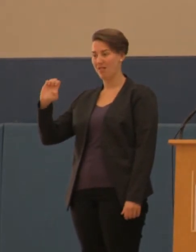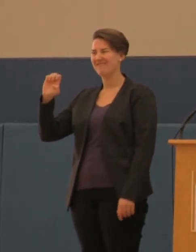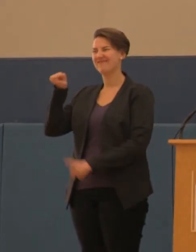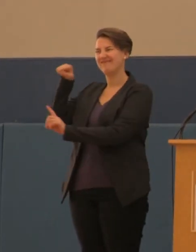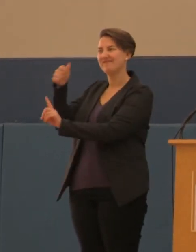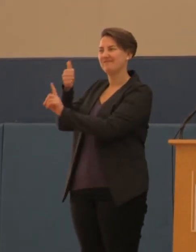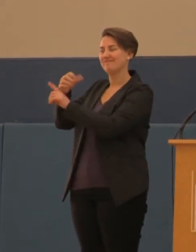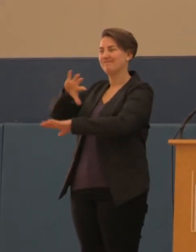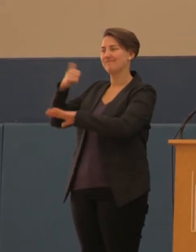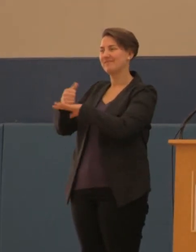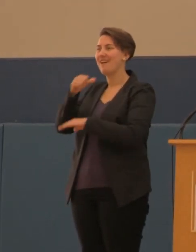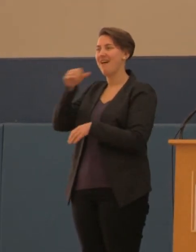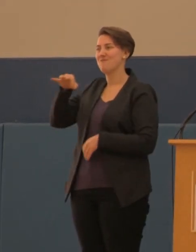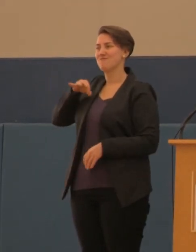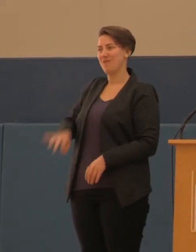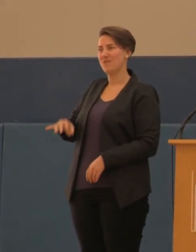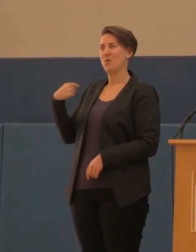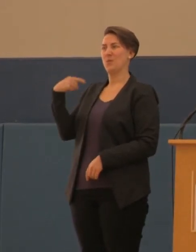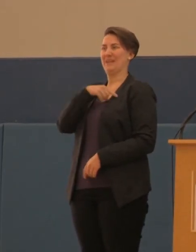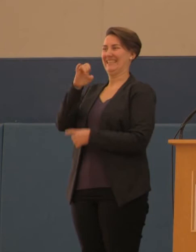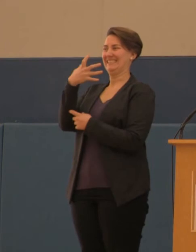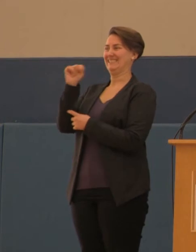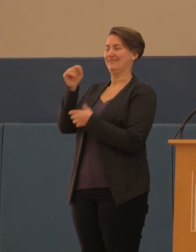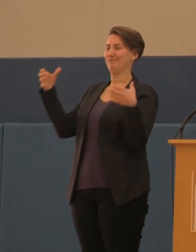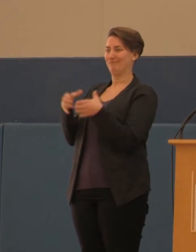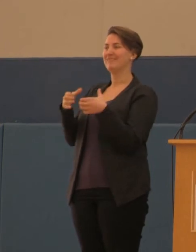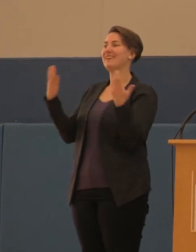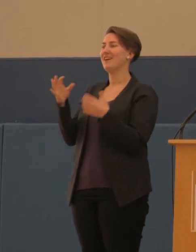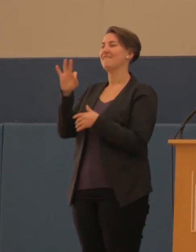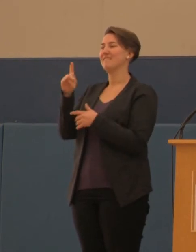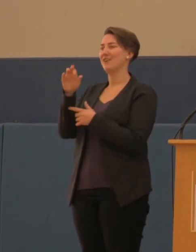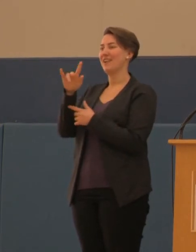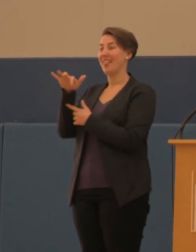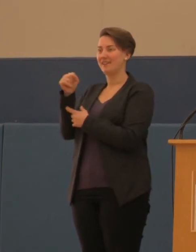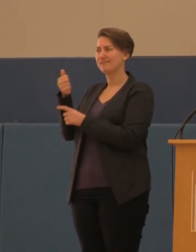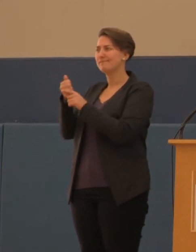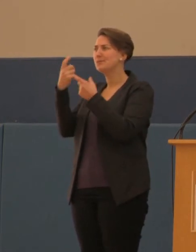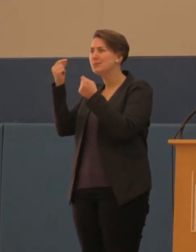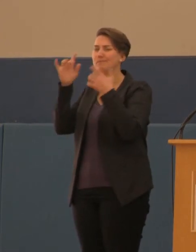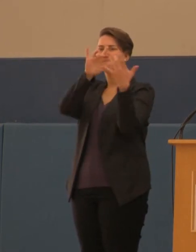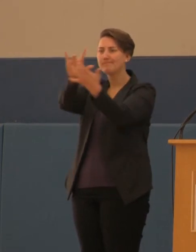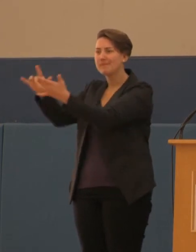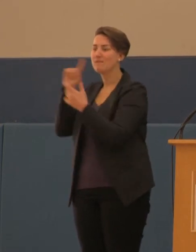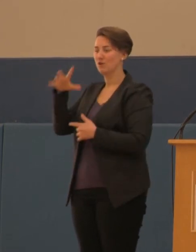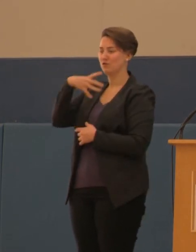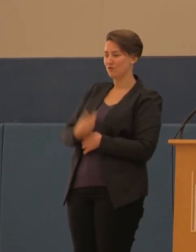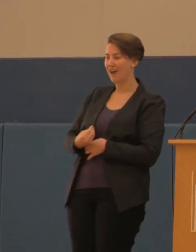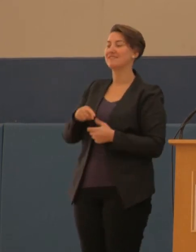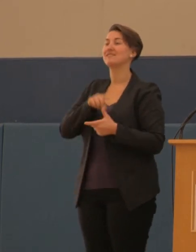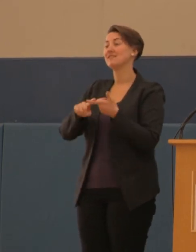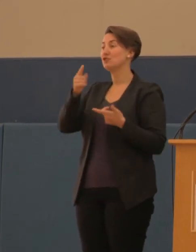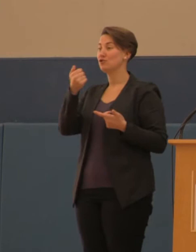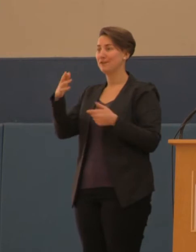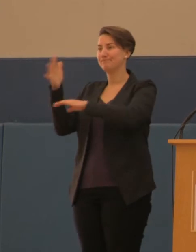is founder of the nonprofit We Exist Coalition of the Finger Lakes, dedicated to outreach for the transgender,